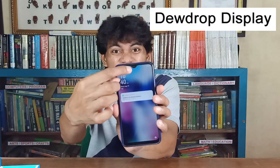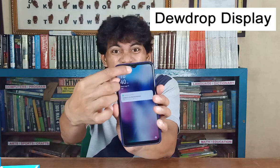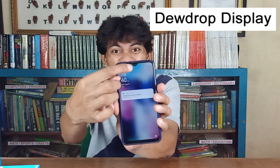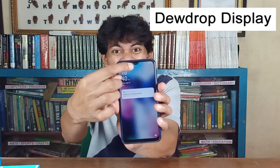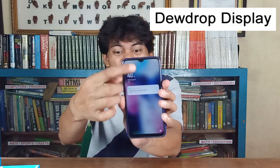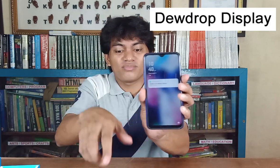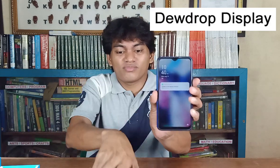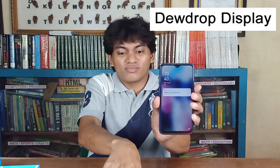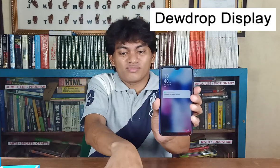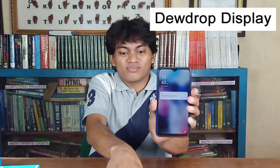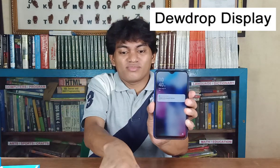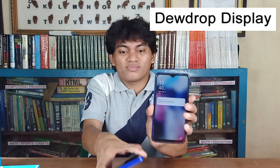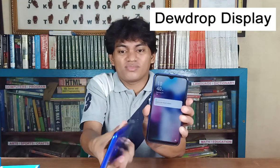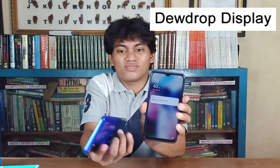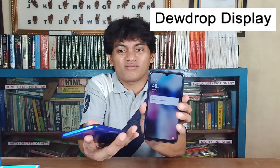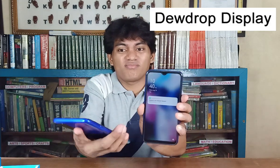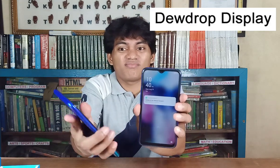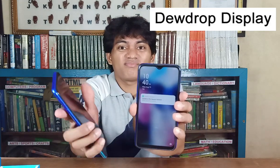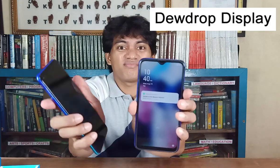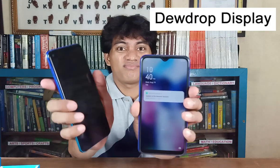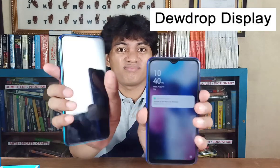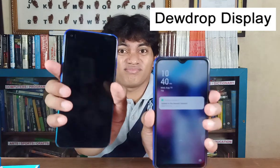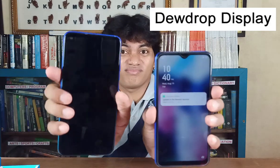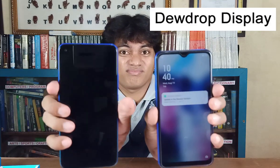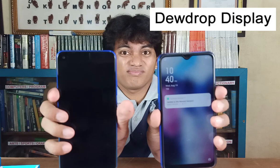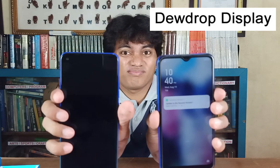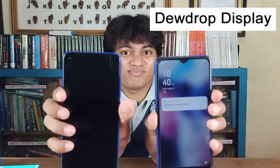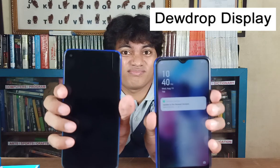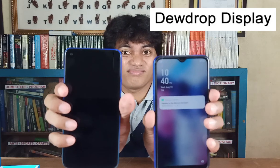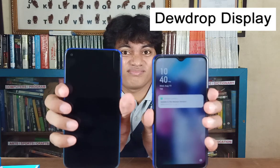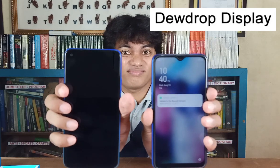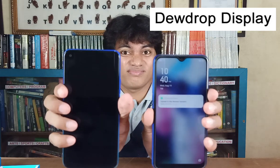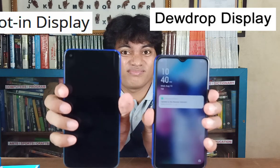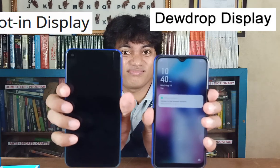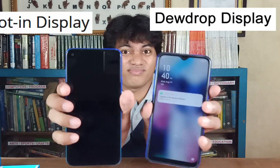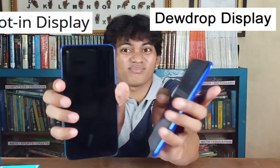is placed at the top middle of the screen. Compare it with the Spark 5 Pro.